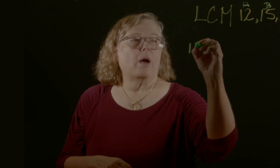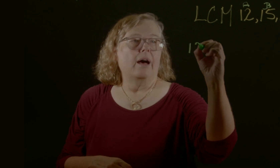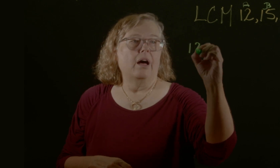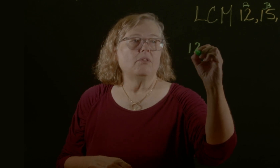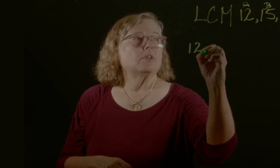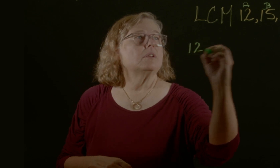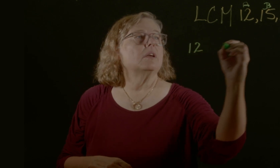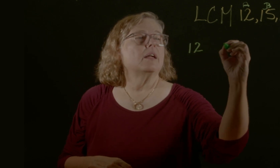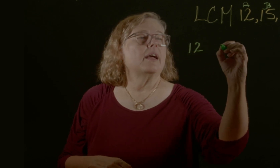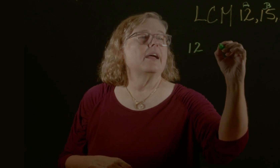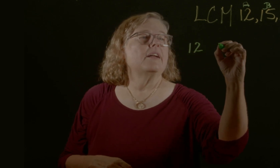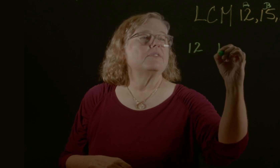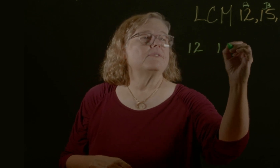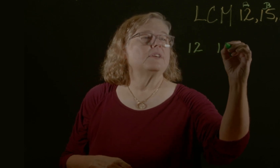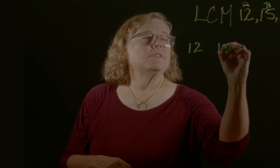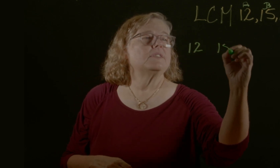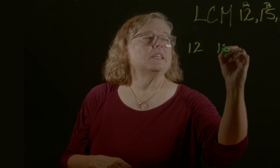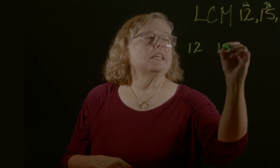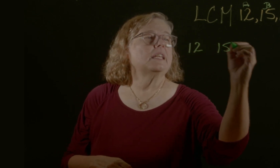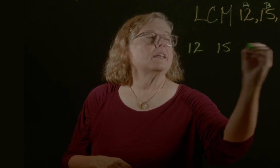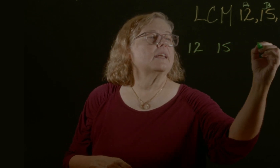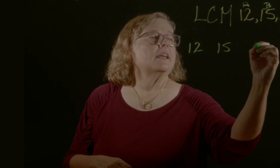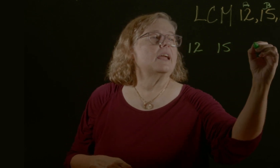12, 15, 18.